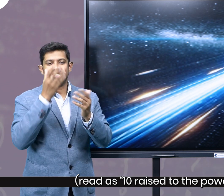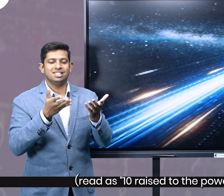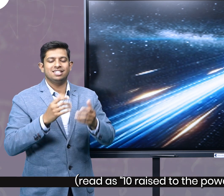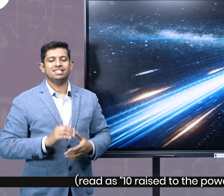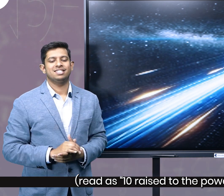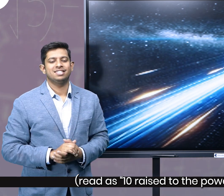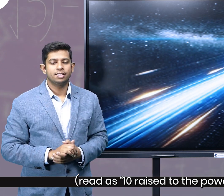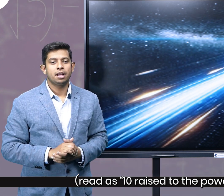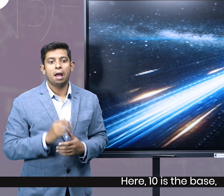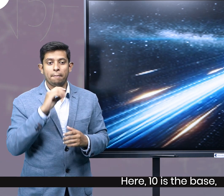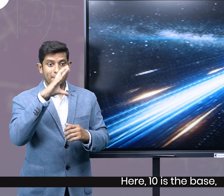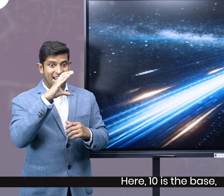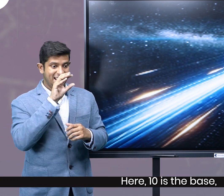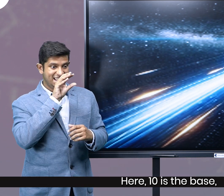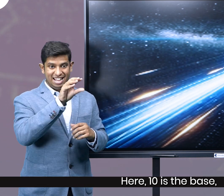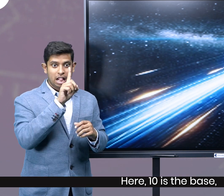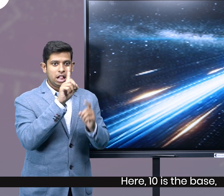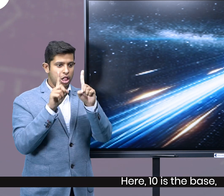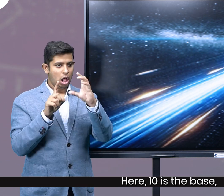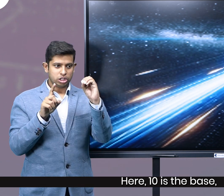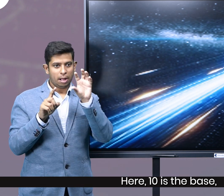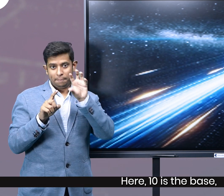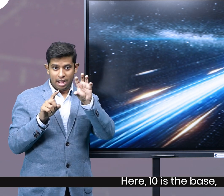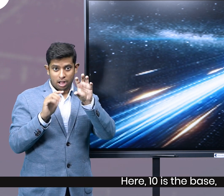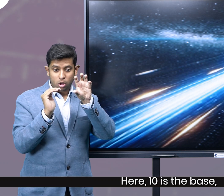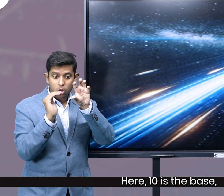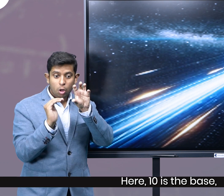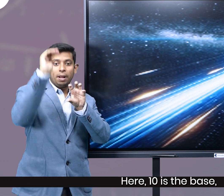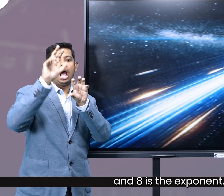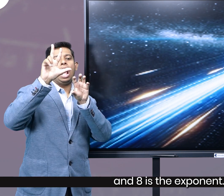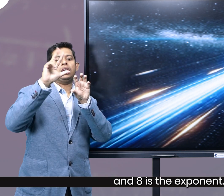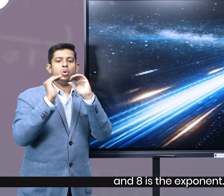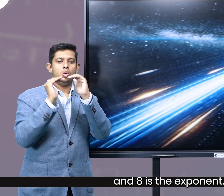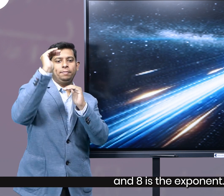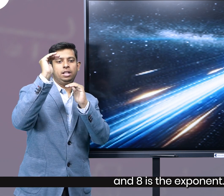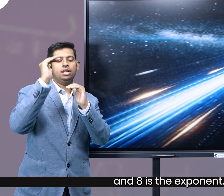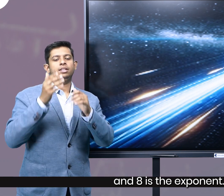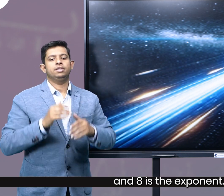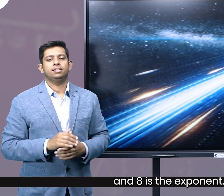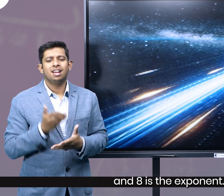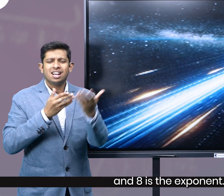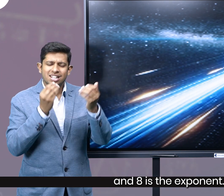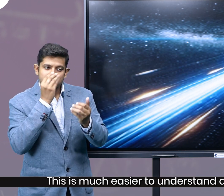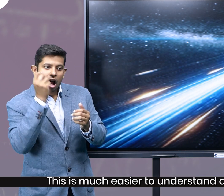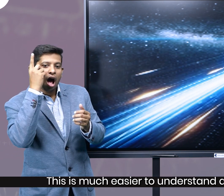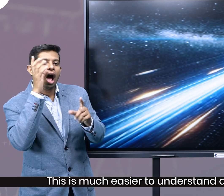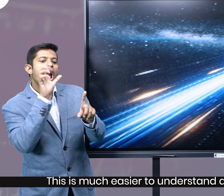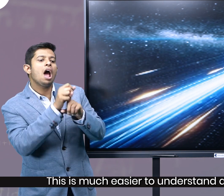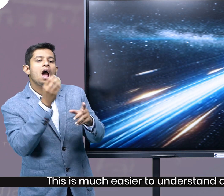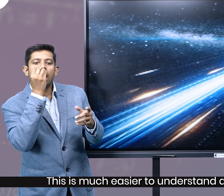8. Here, 10 is the base and 8 is the exponent. This is much easier to